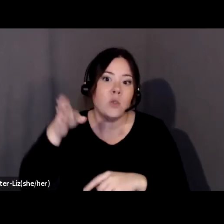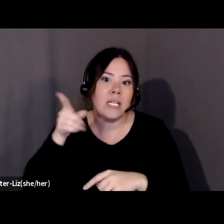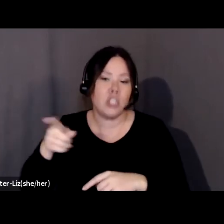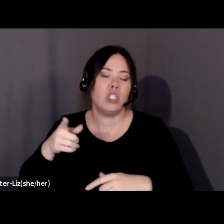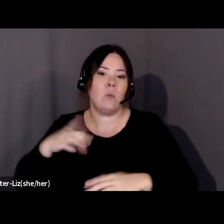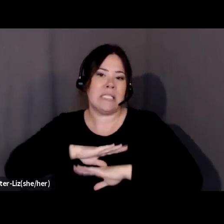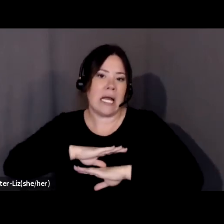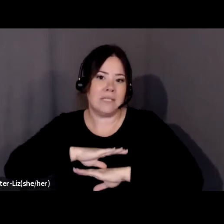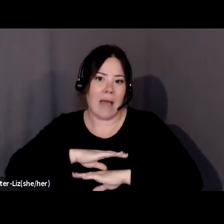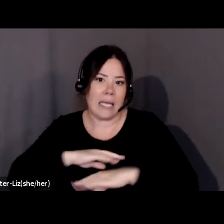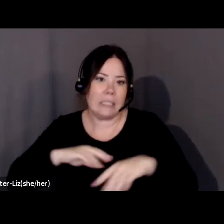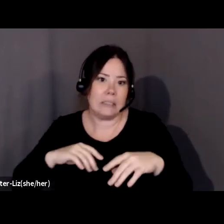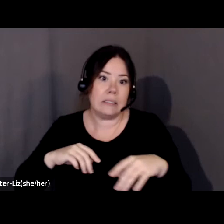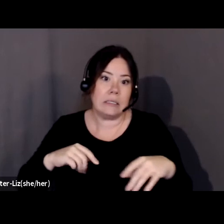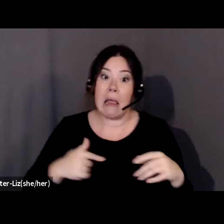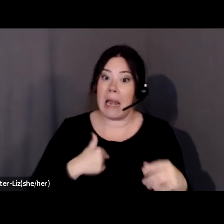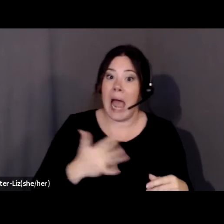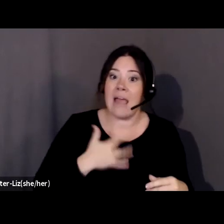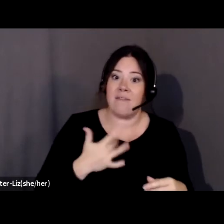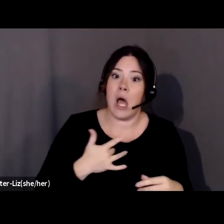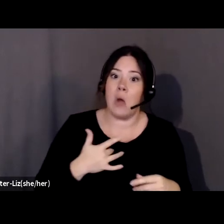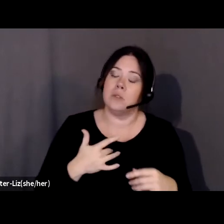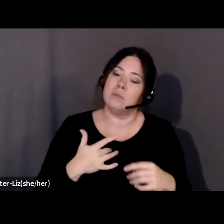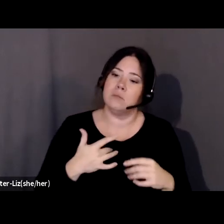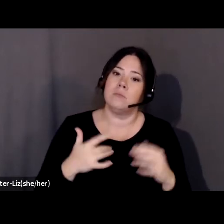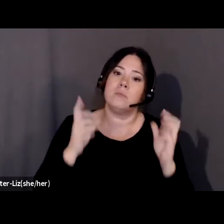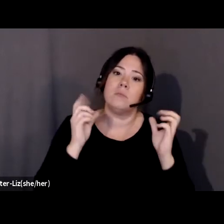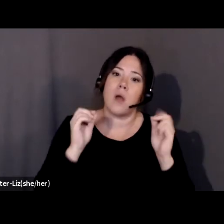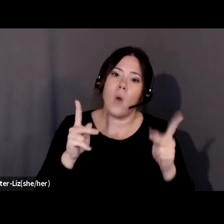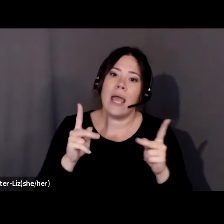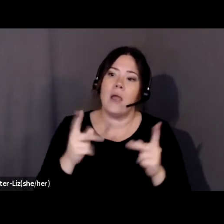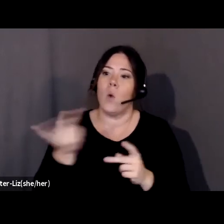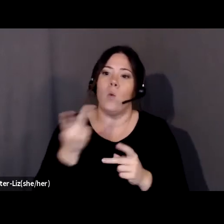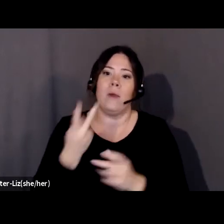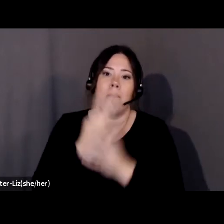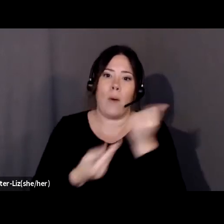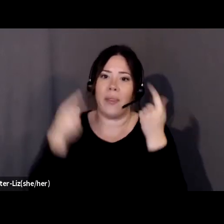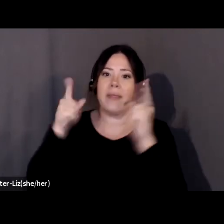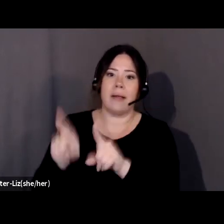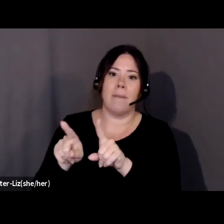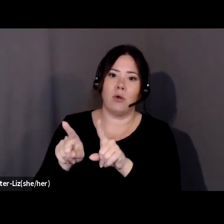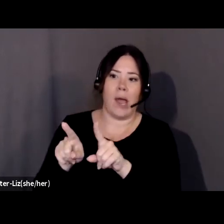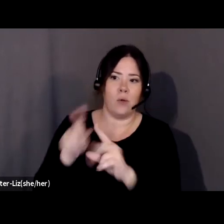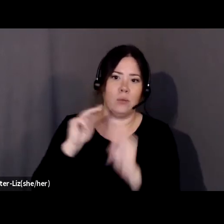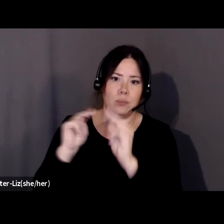And I felt like it was I felt like overall we reached a good common ground.